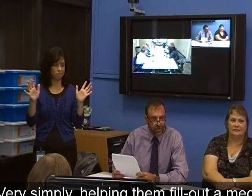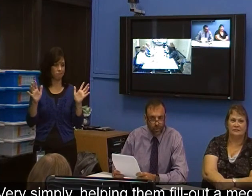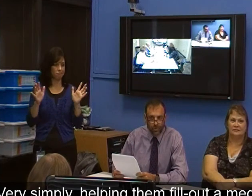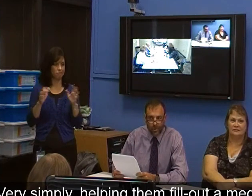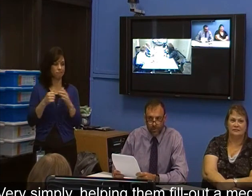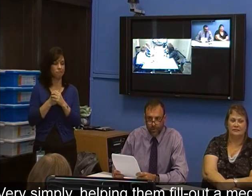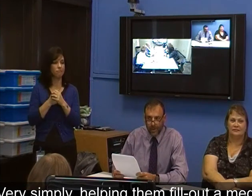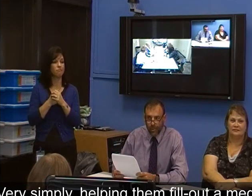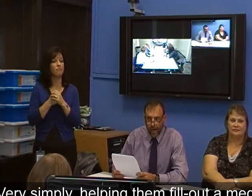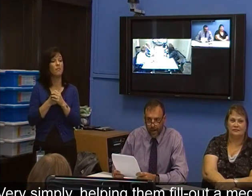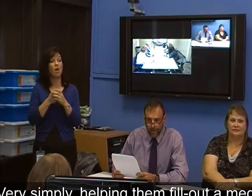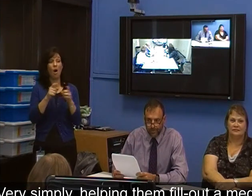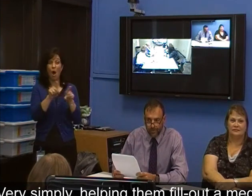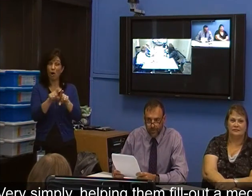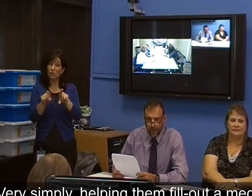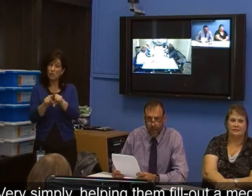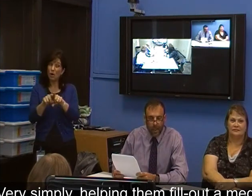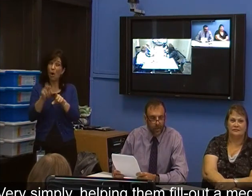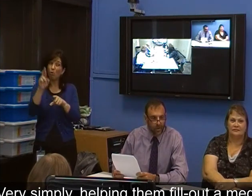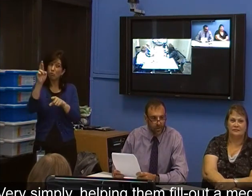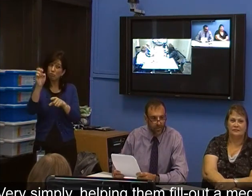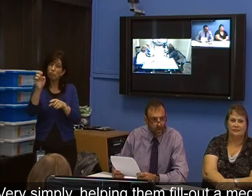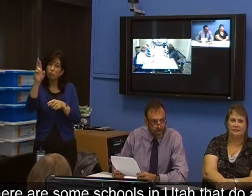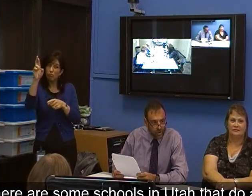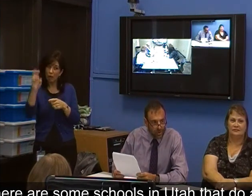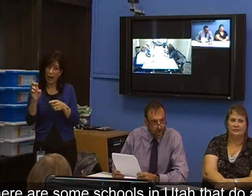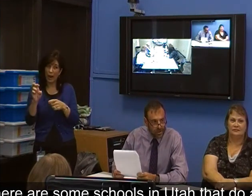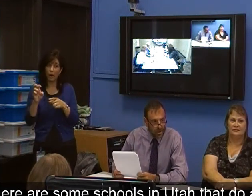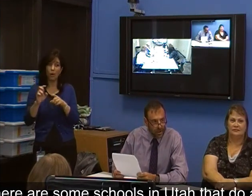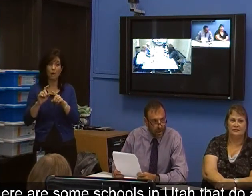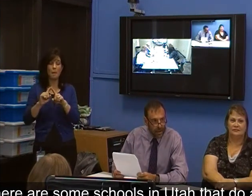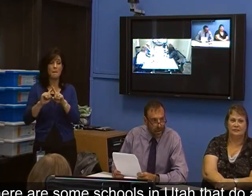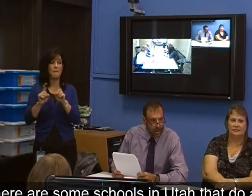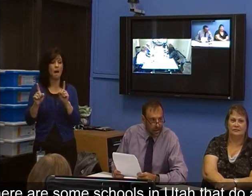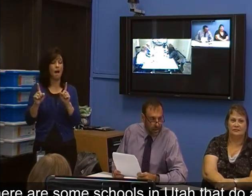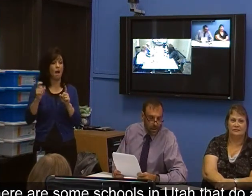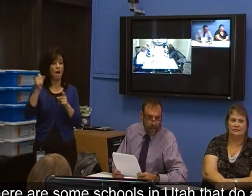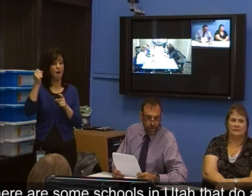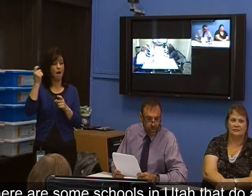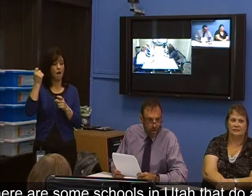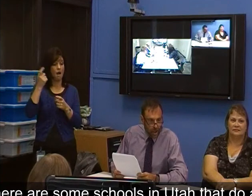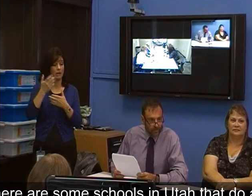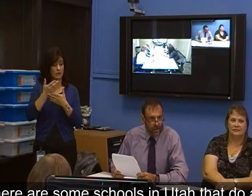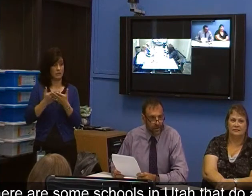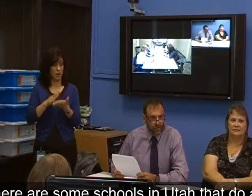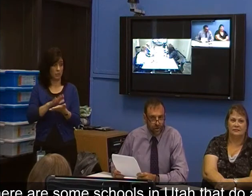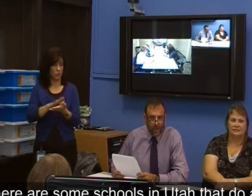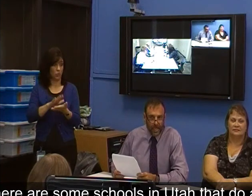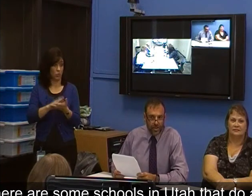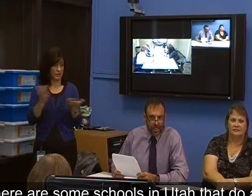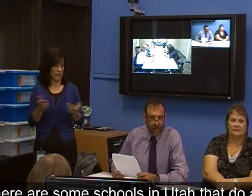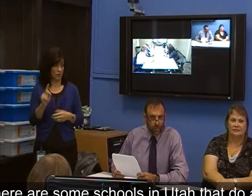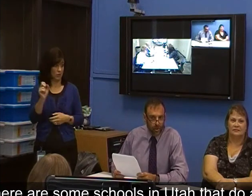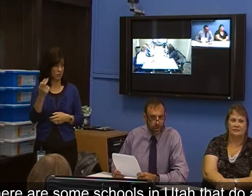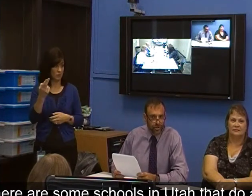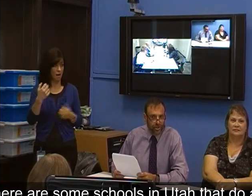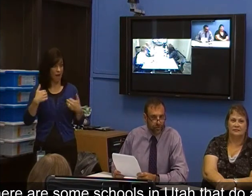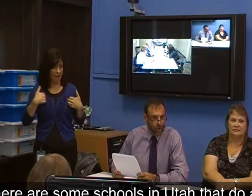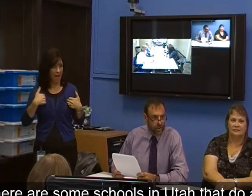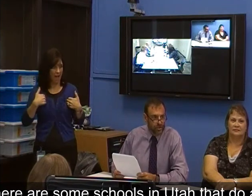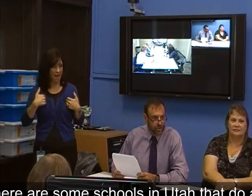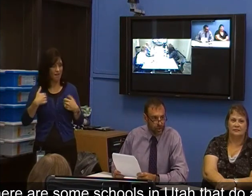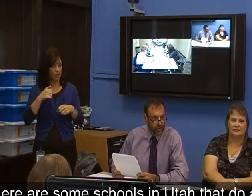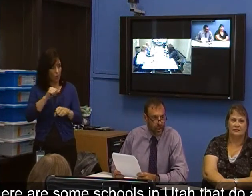is also probably rare. There are some schools in Utah that do actually have